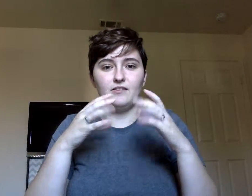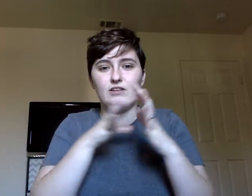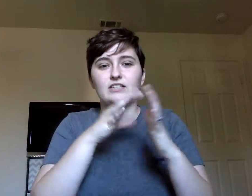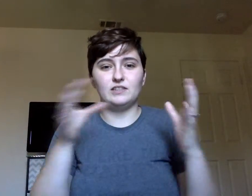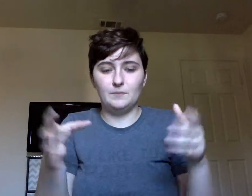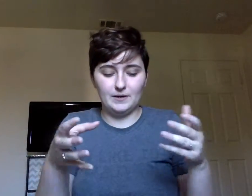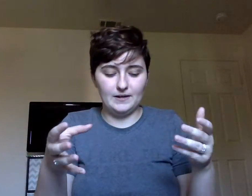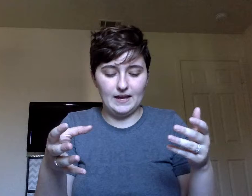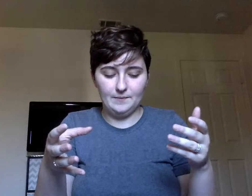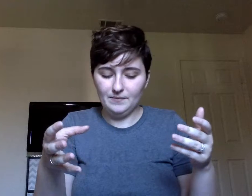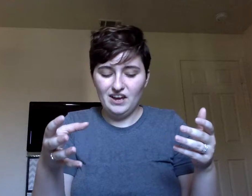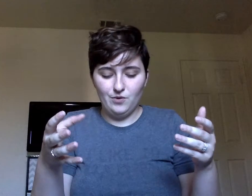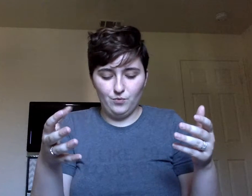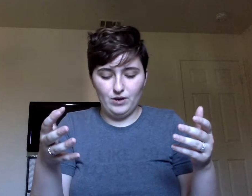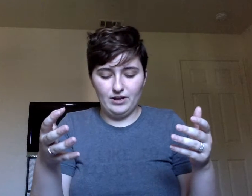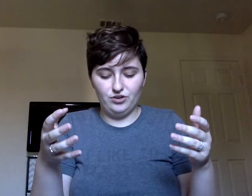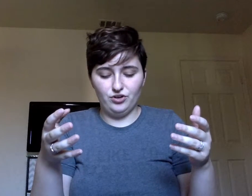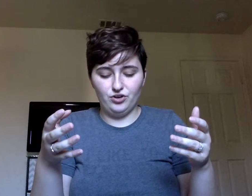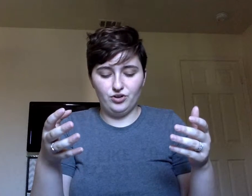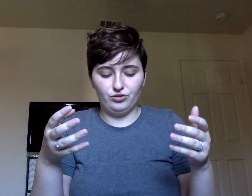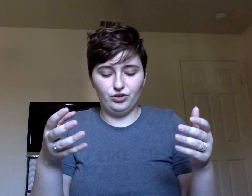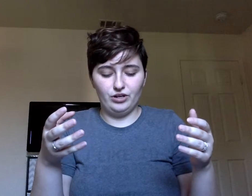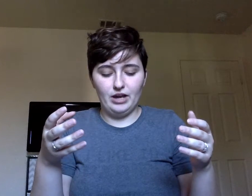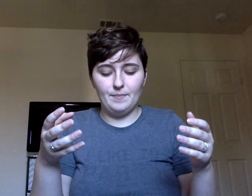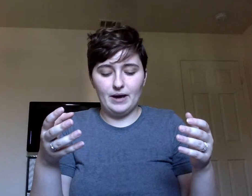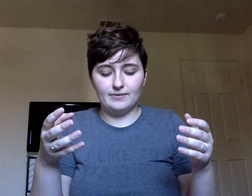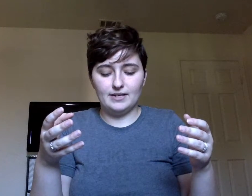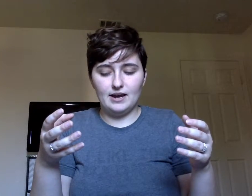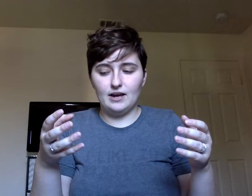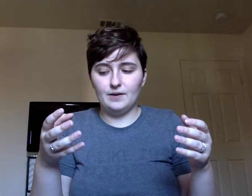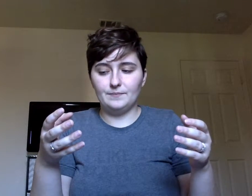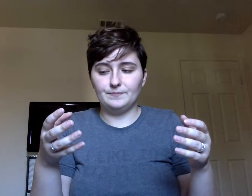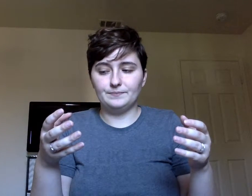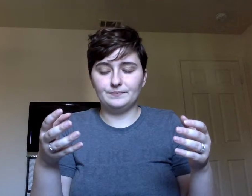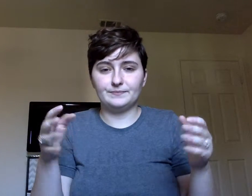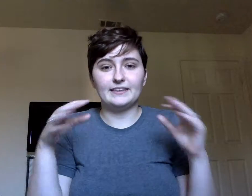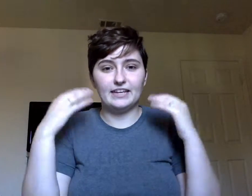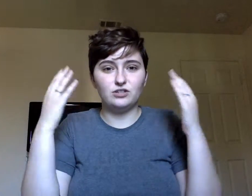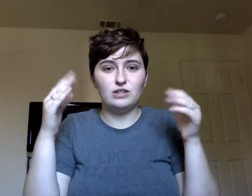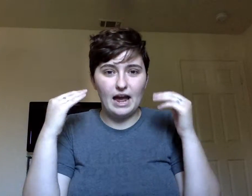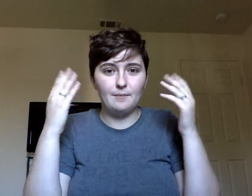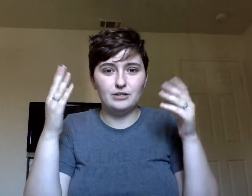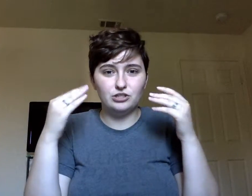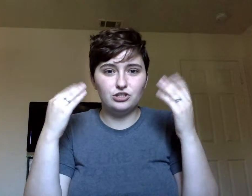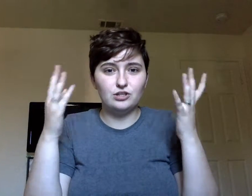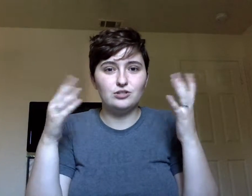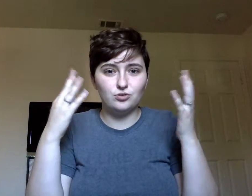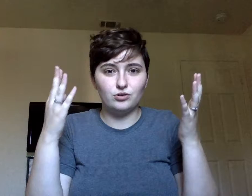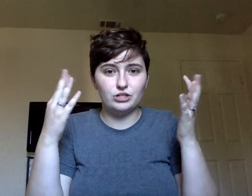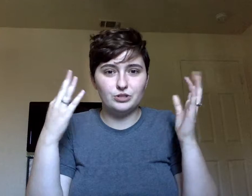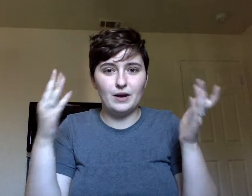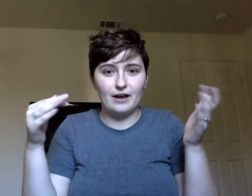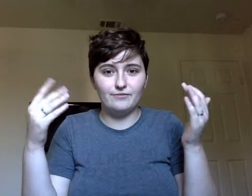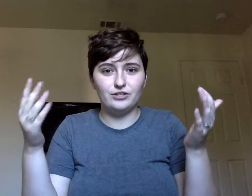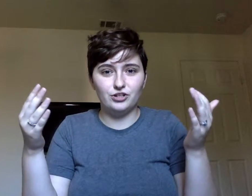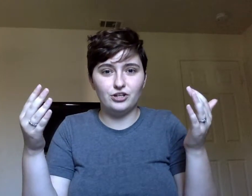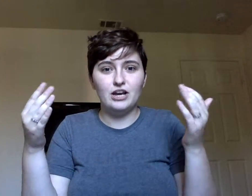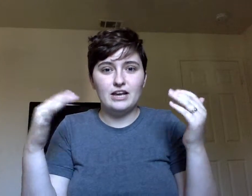he's the big name when you're learning about like how much storage you have in your